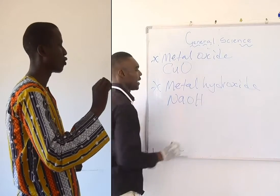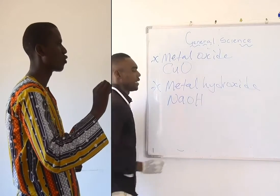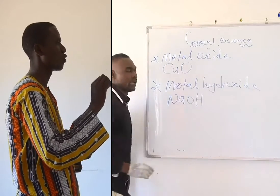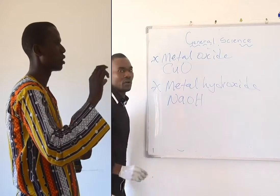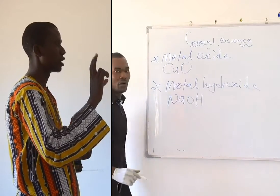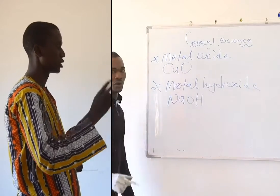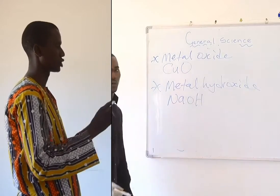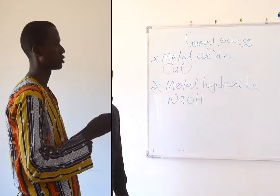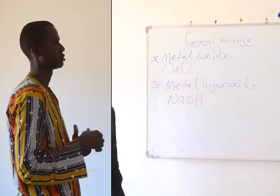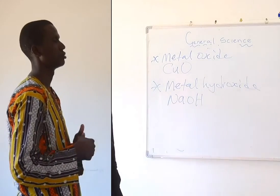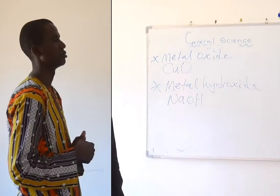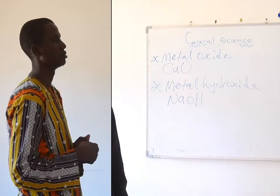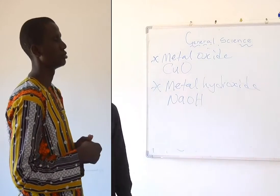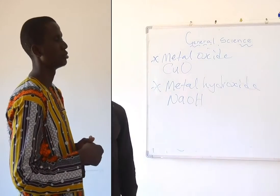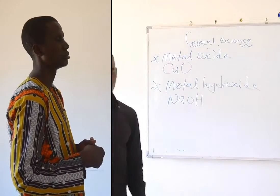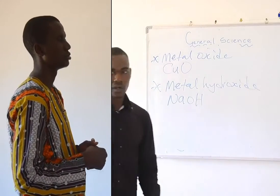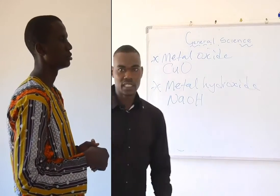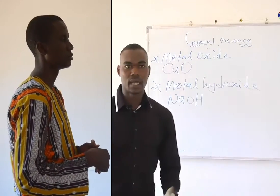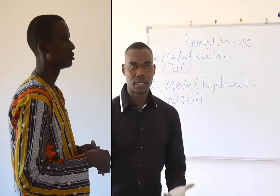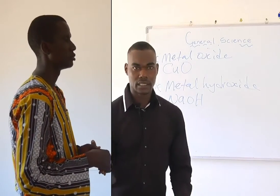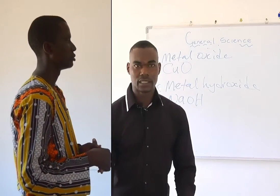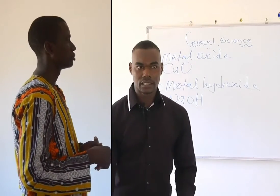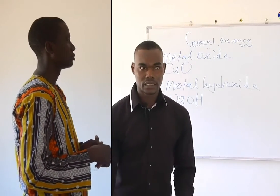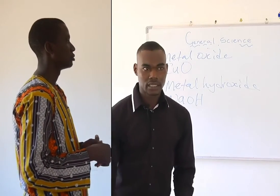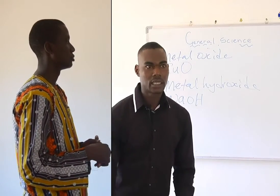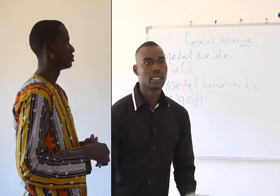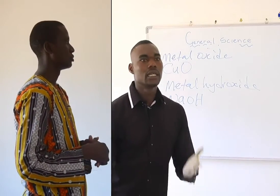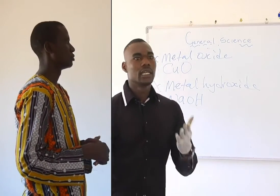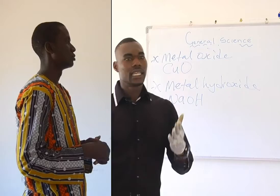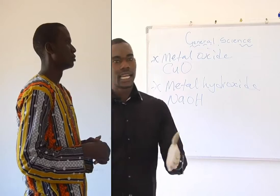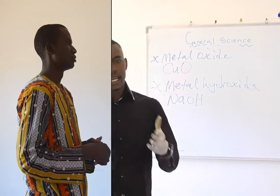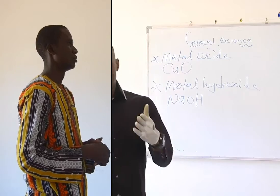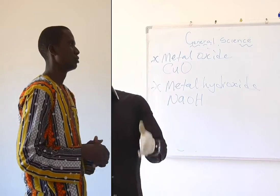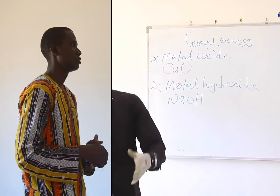hydroxide, NaOH. So all these are bases.